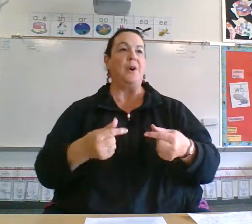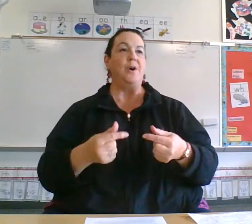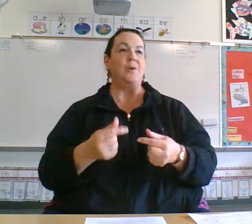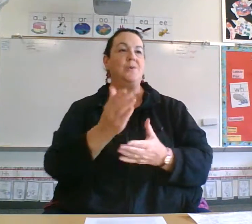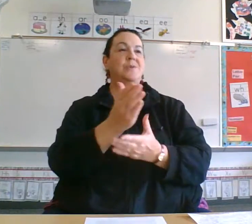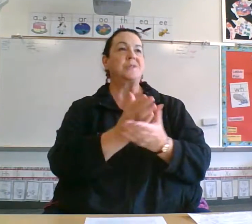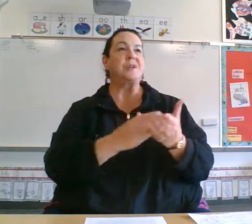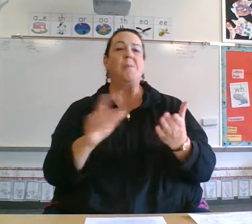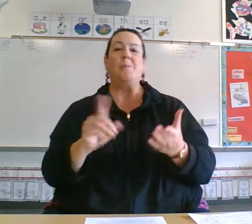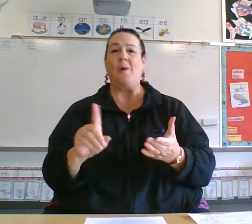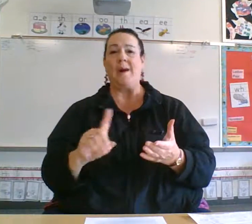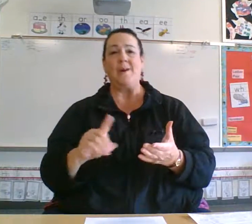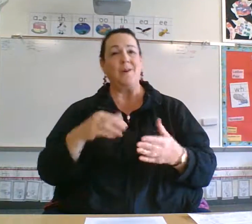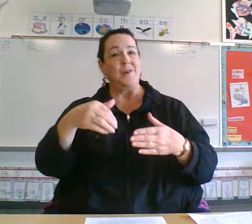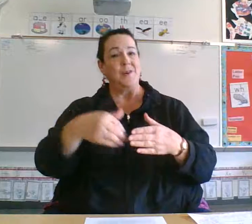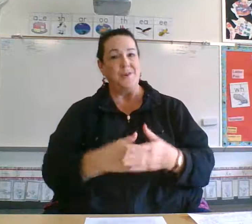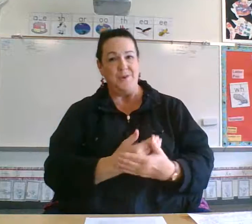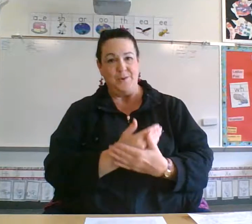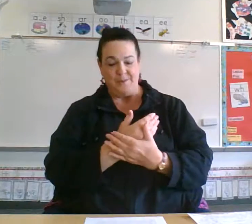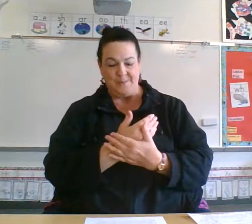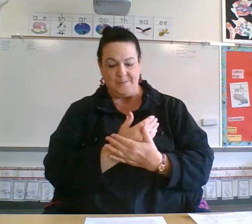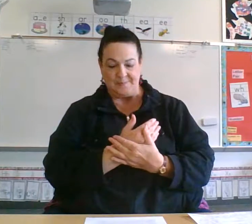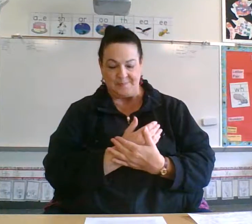go somewhere new.